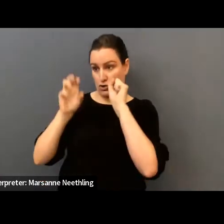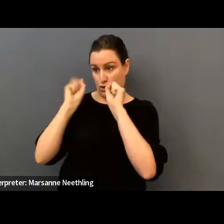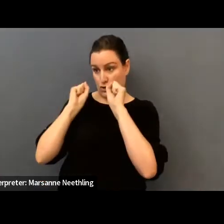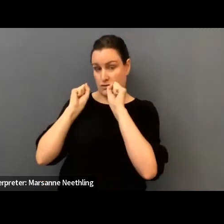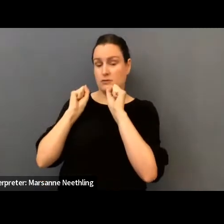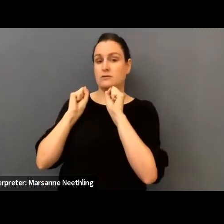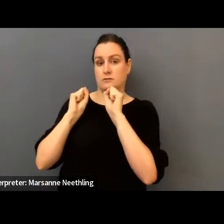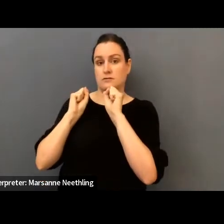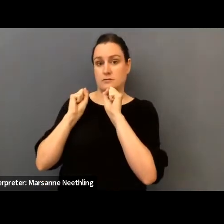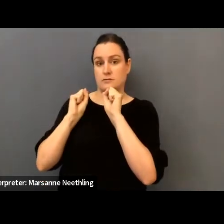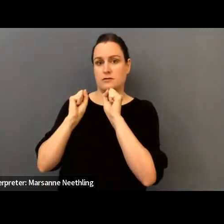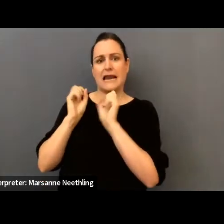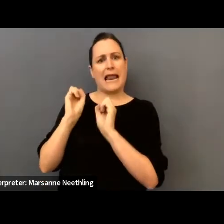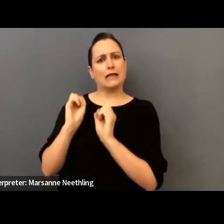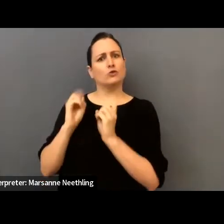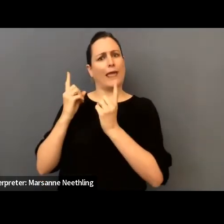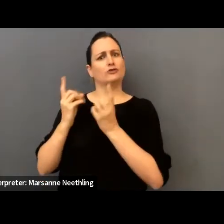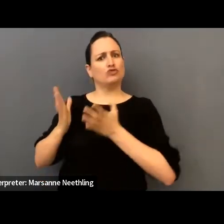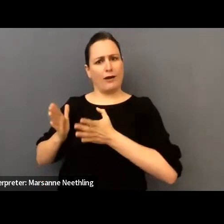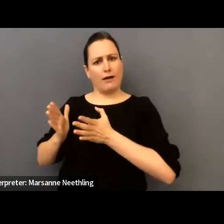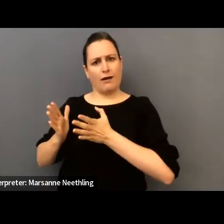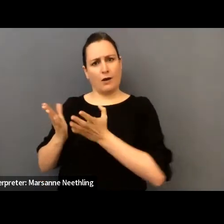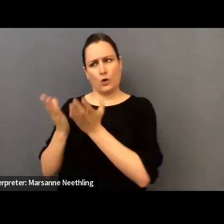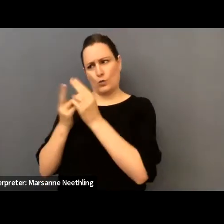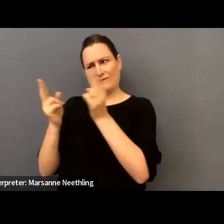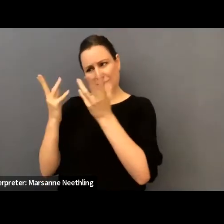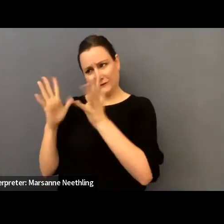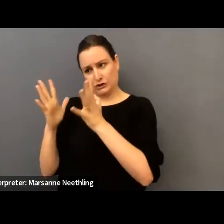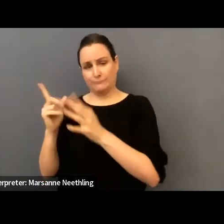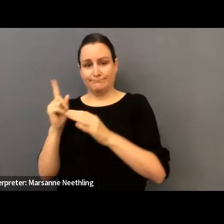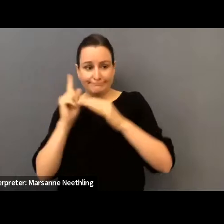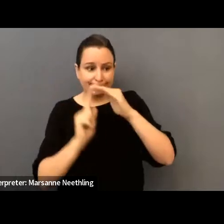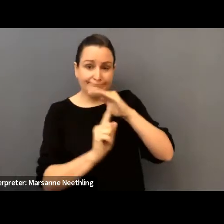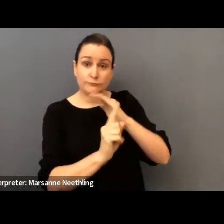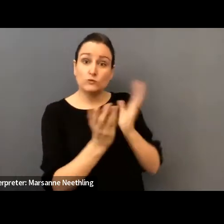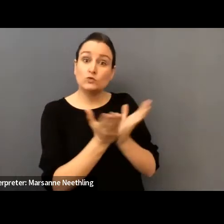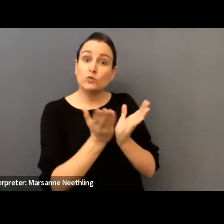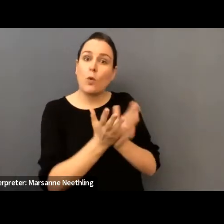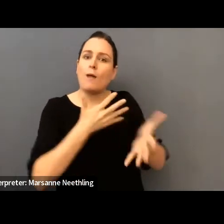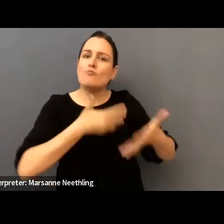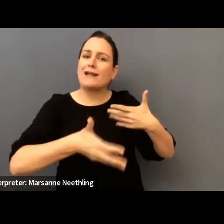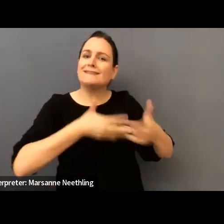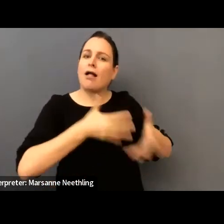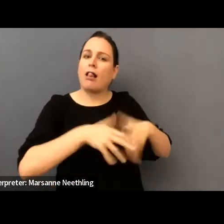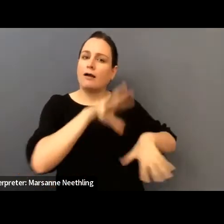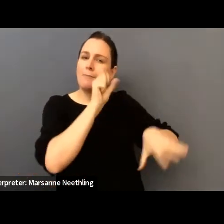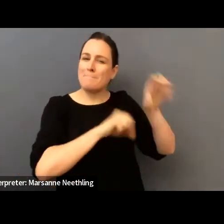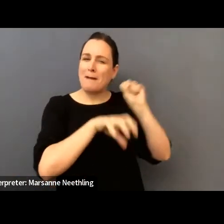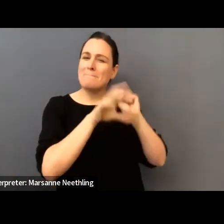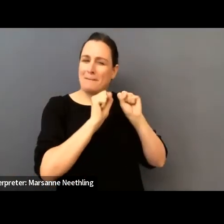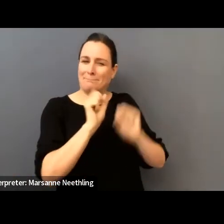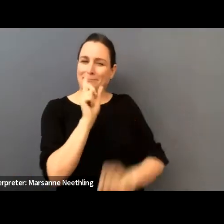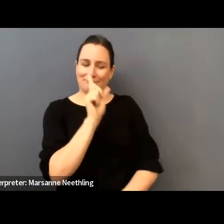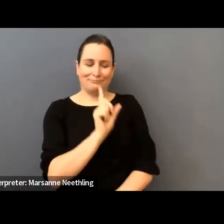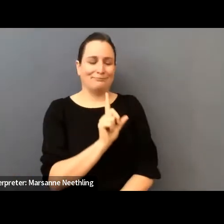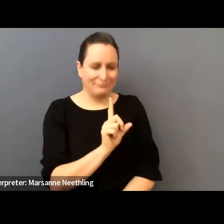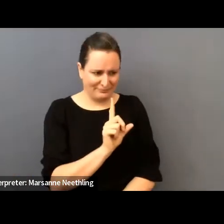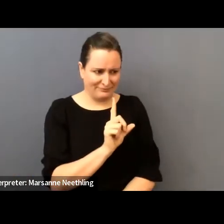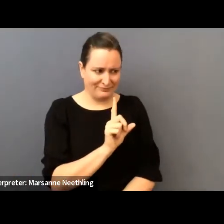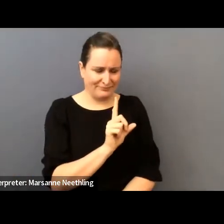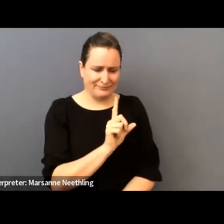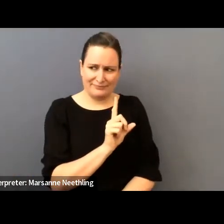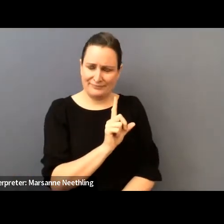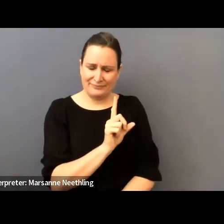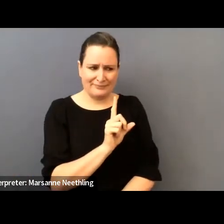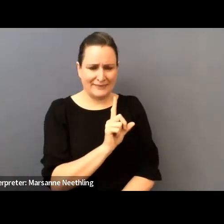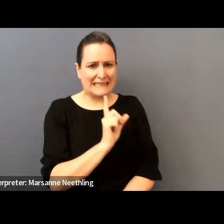practice and arrive there where they find that the teachers in the classroom that's supposed to also